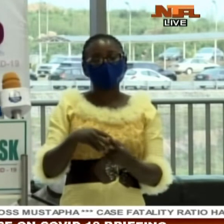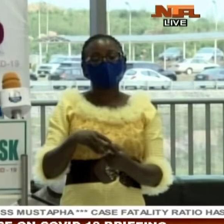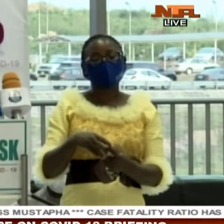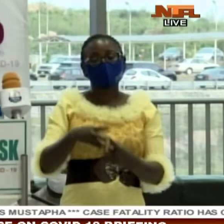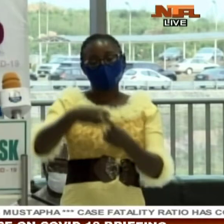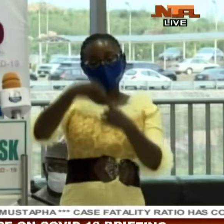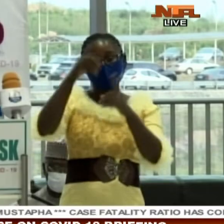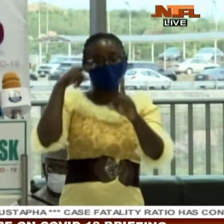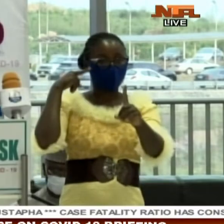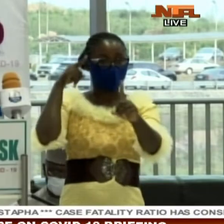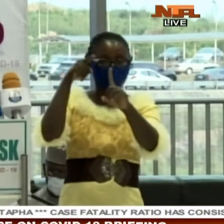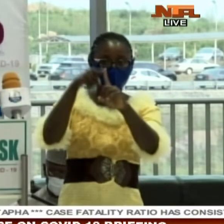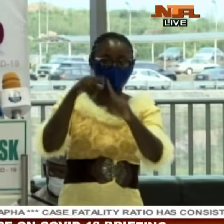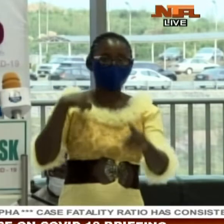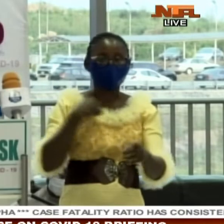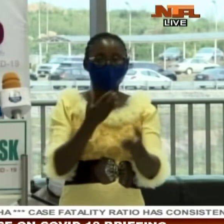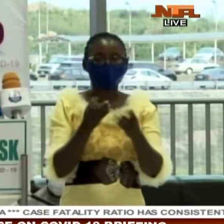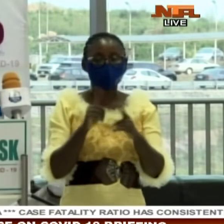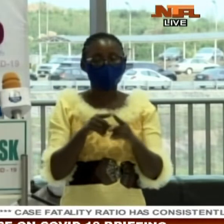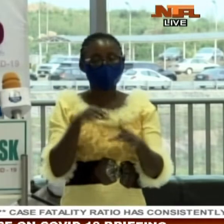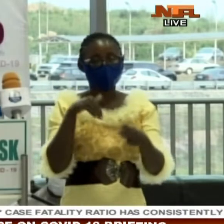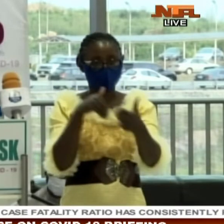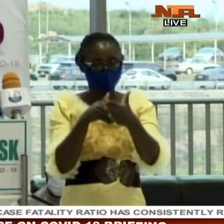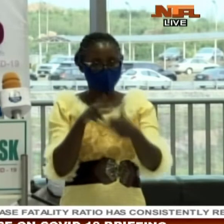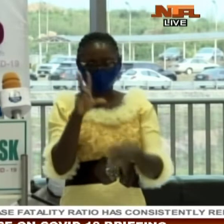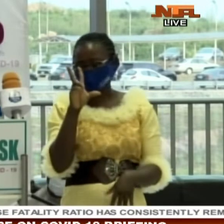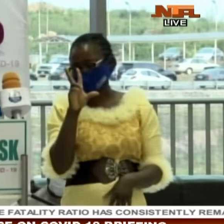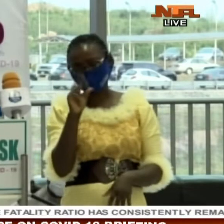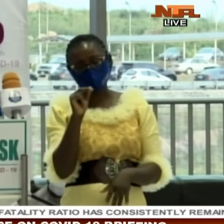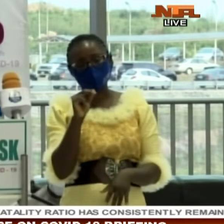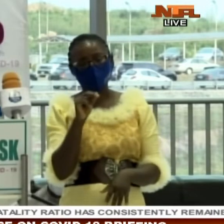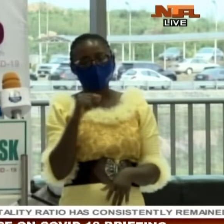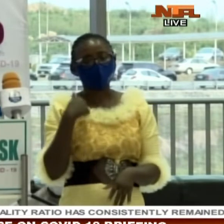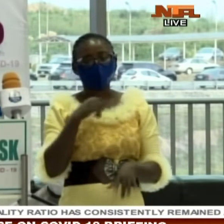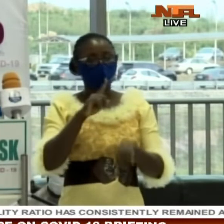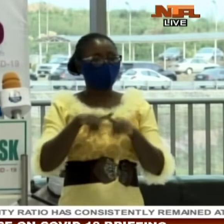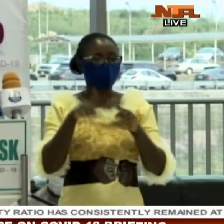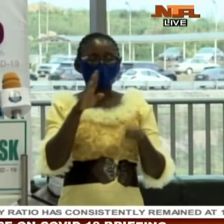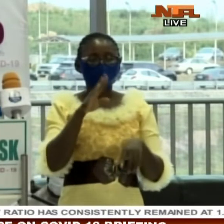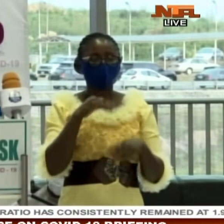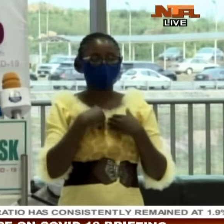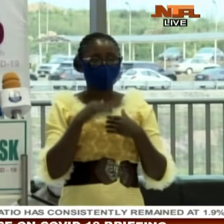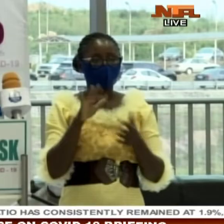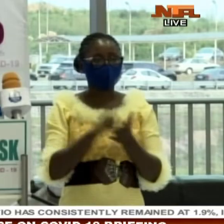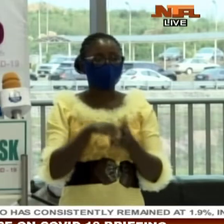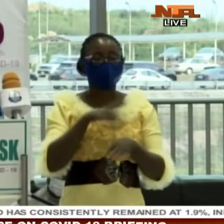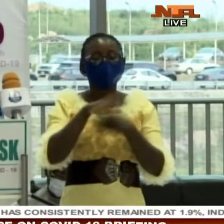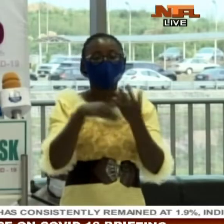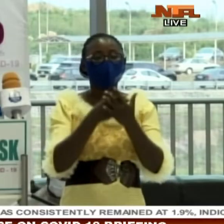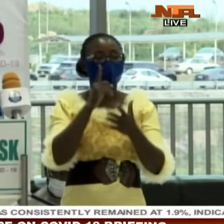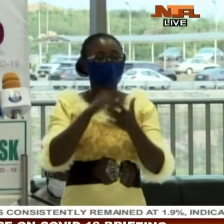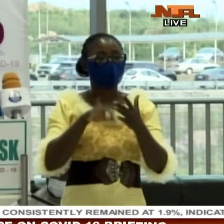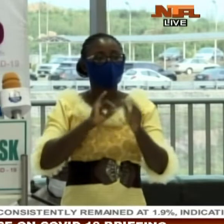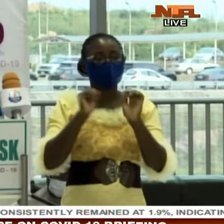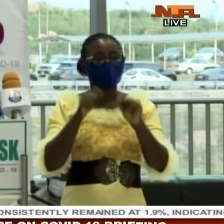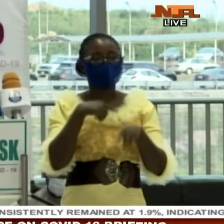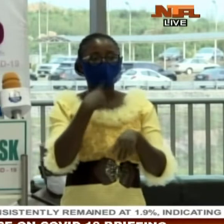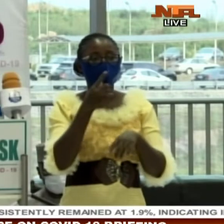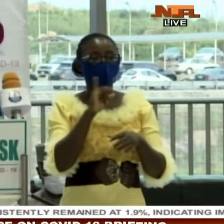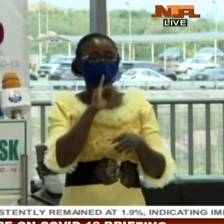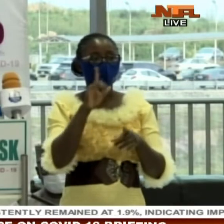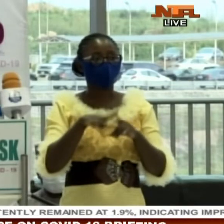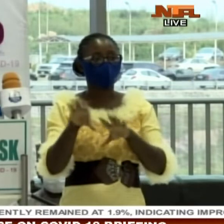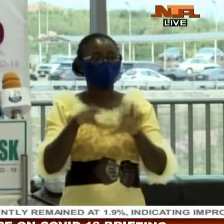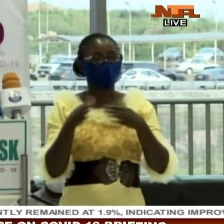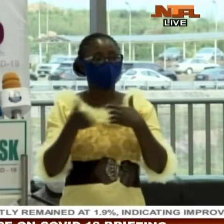we're trying to reach in terms of positivity? No, there cannot be. All I can say is we will do whatever we can to